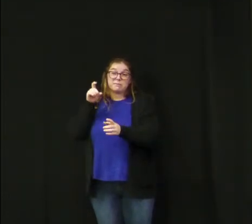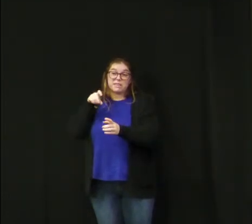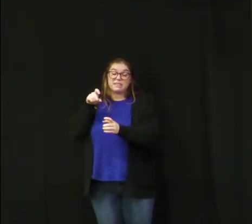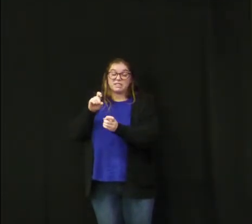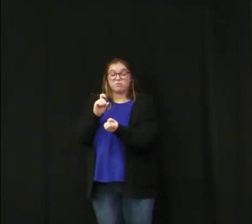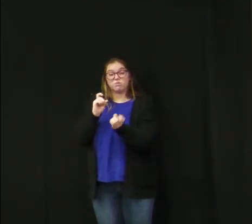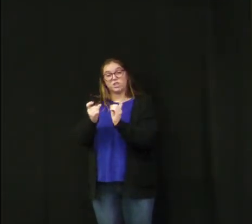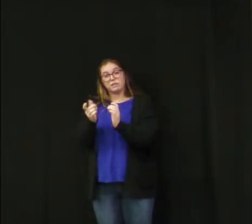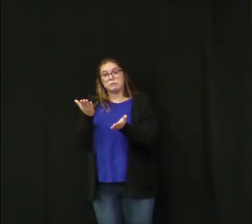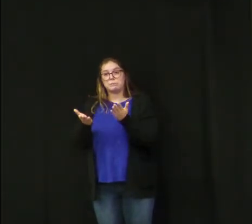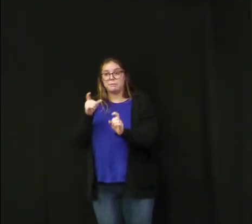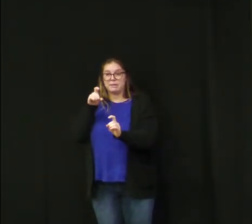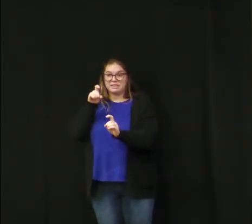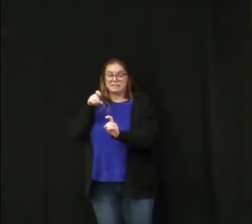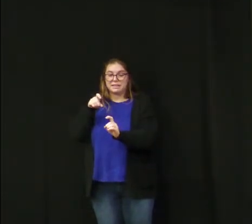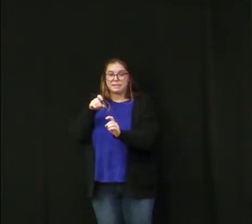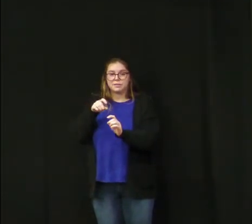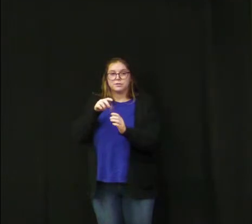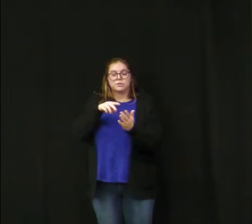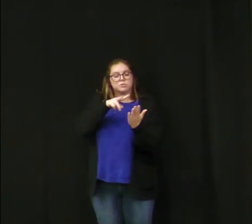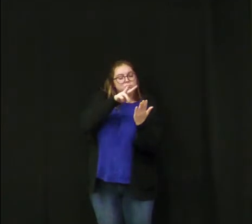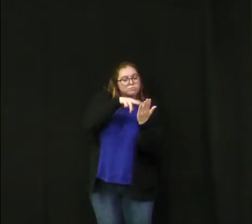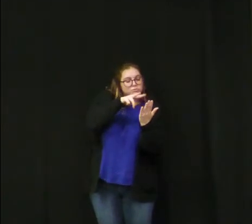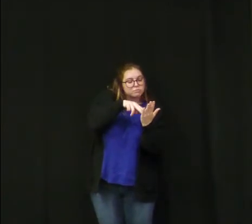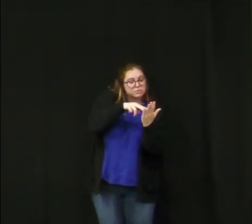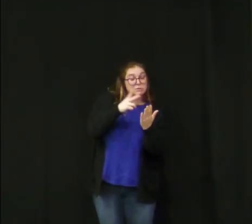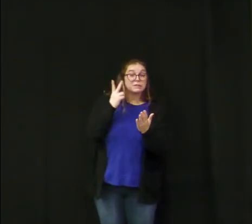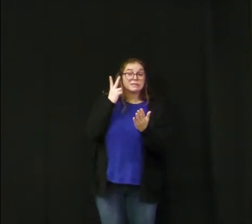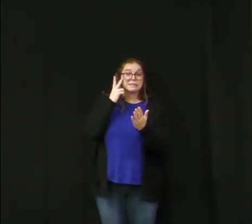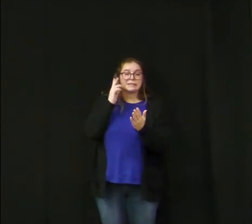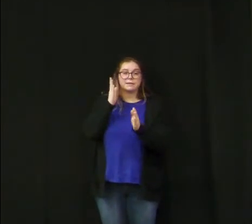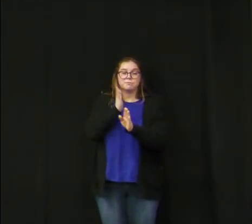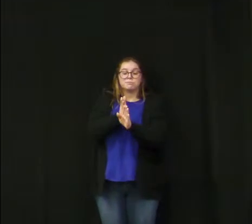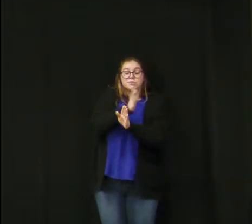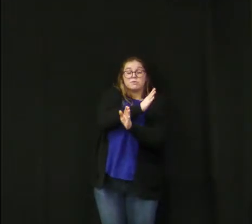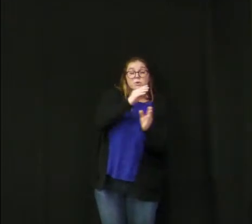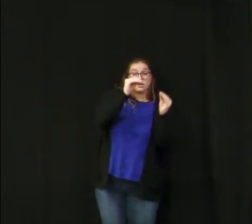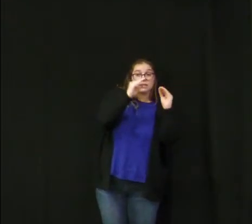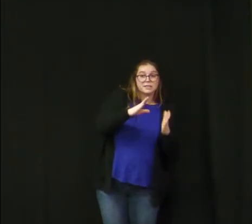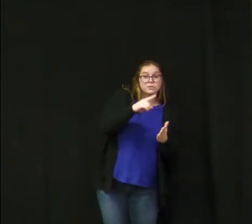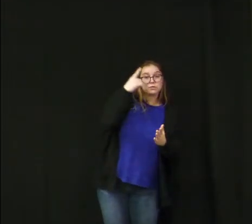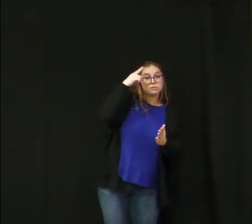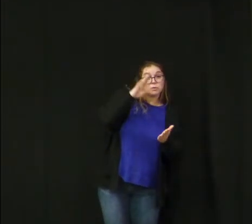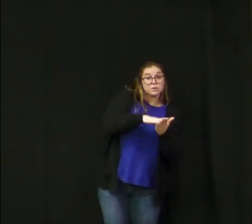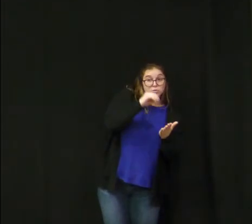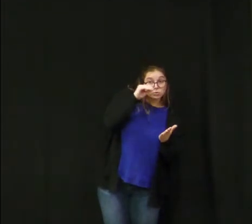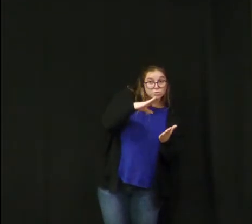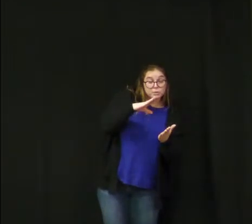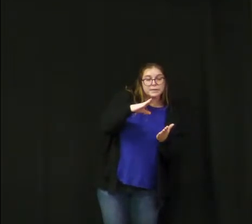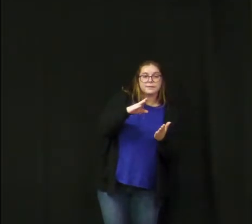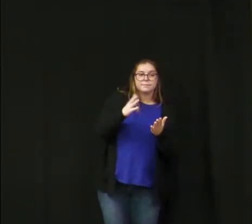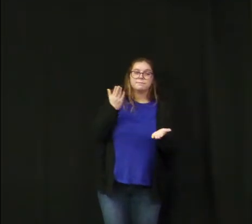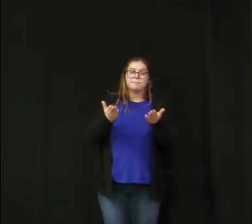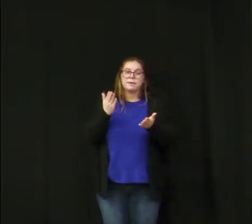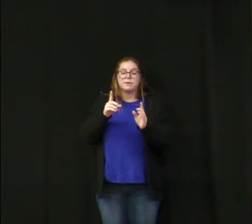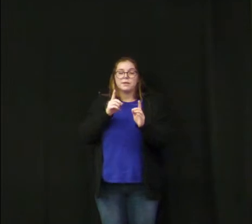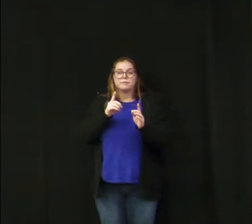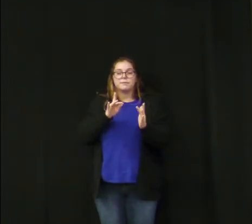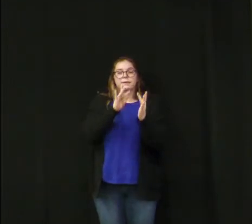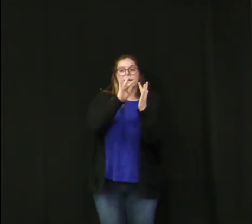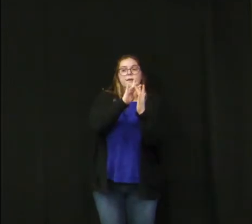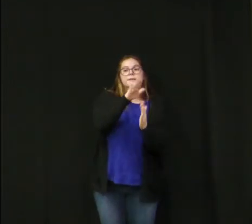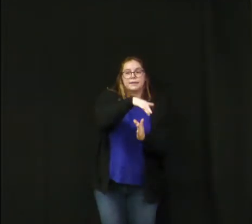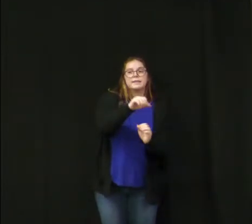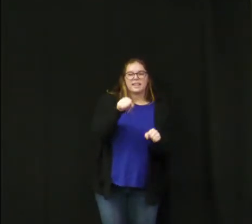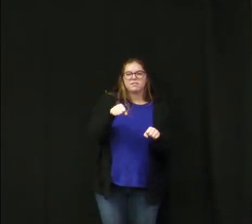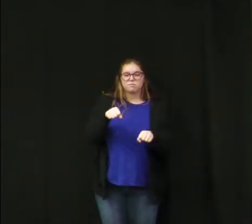you can contact the previous teachers and the previous schools. So. Thank you. All right, so the next thing we're